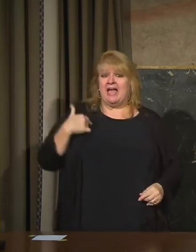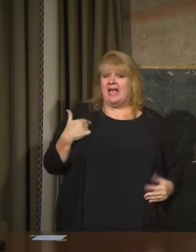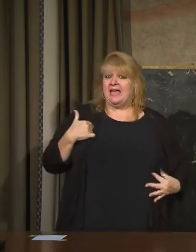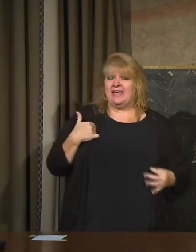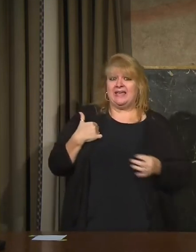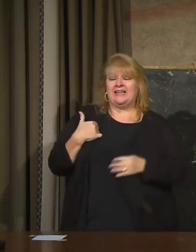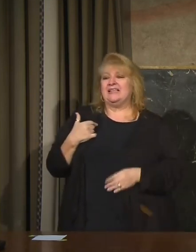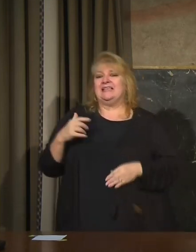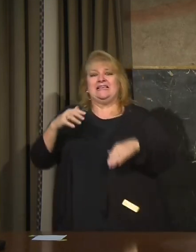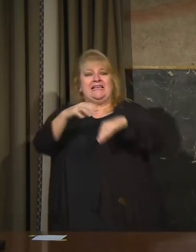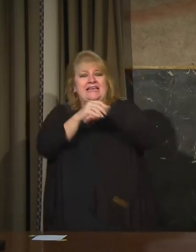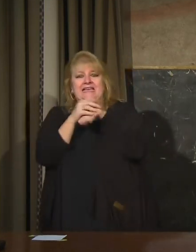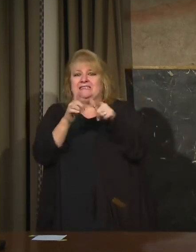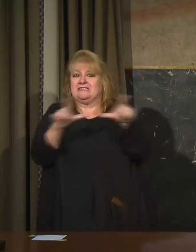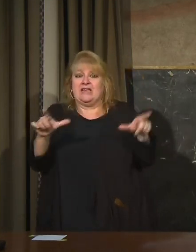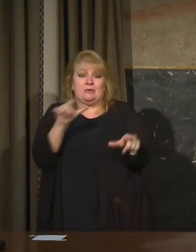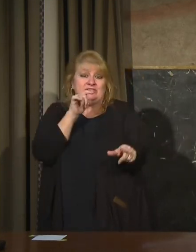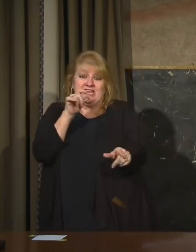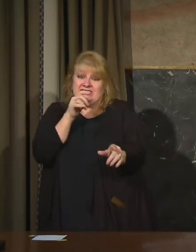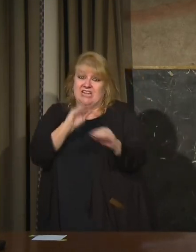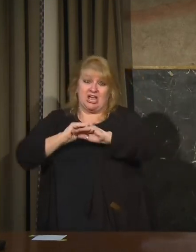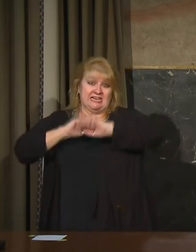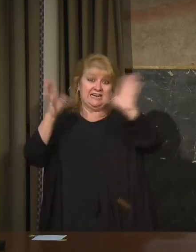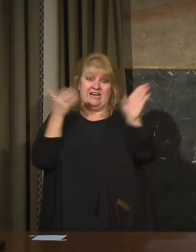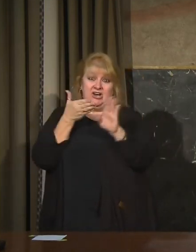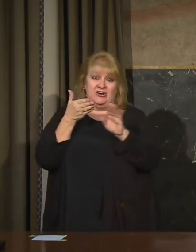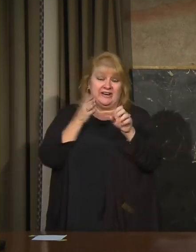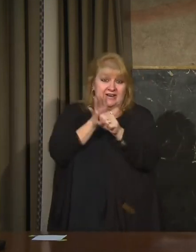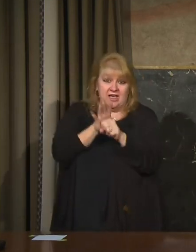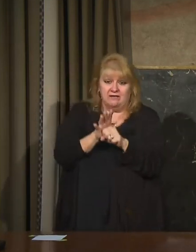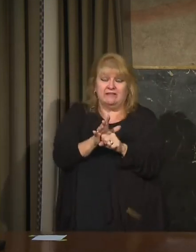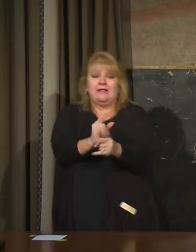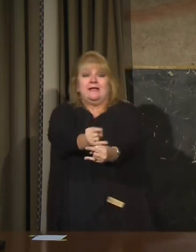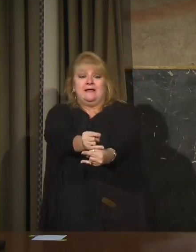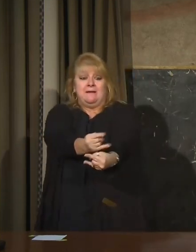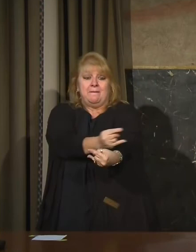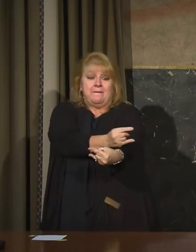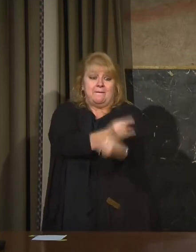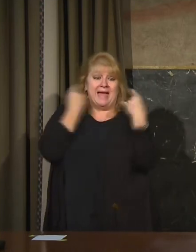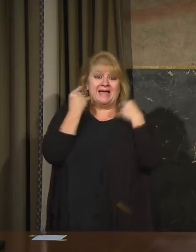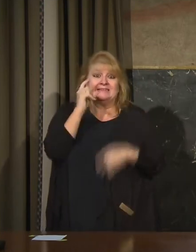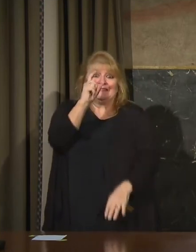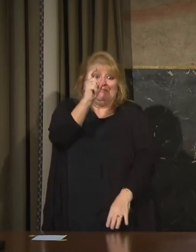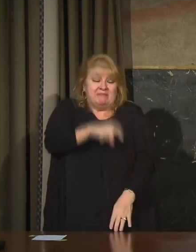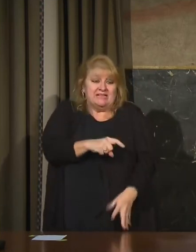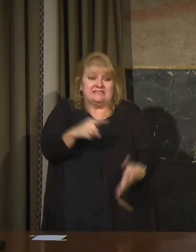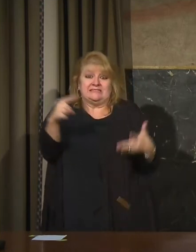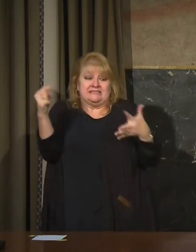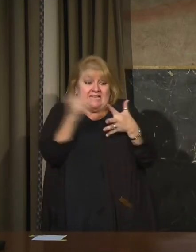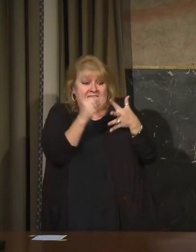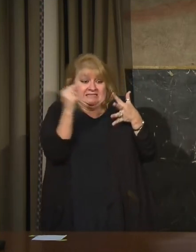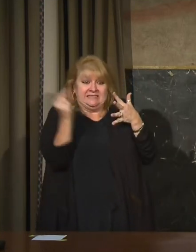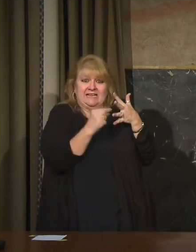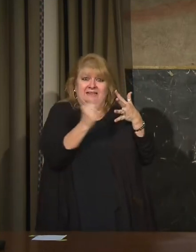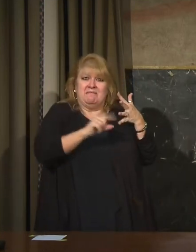of the English language is not good enough to communicate that sufficiently, I apologize.